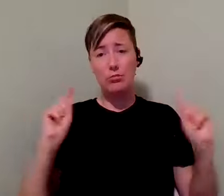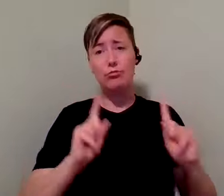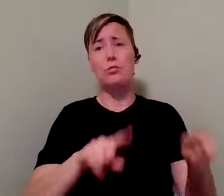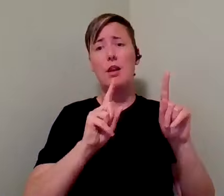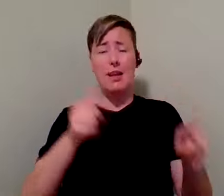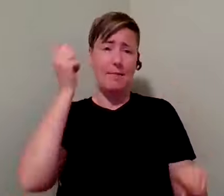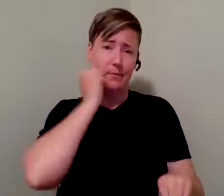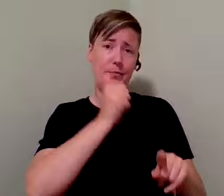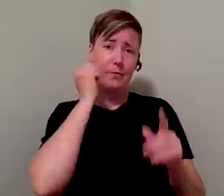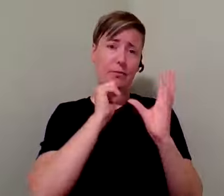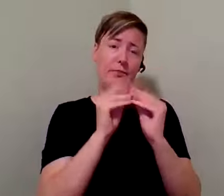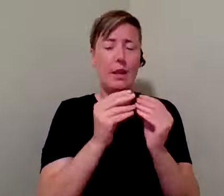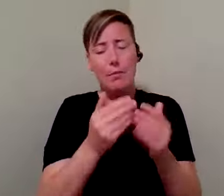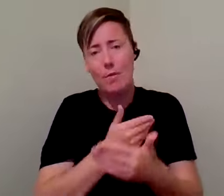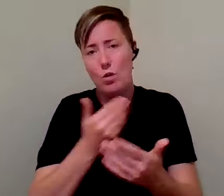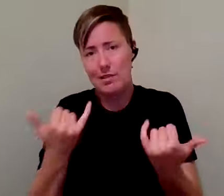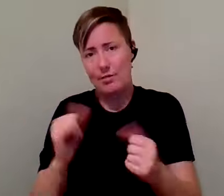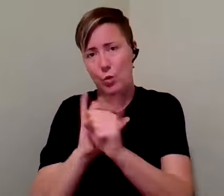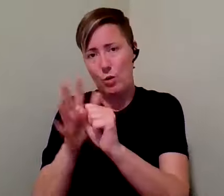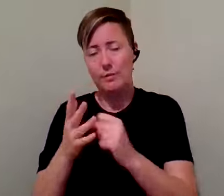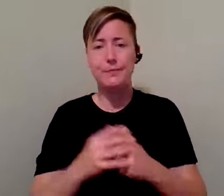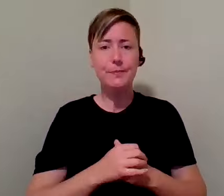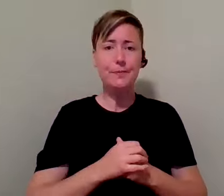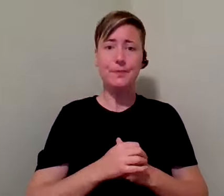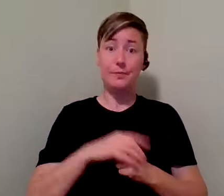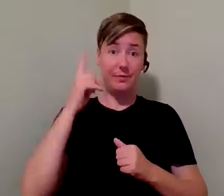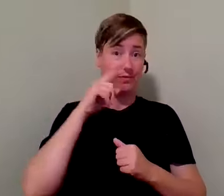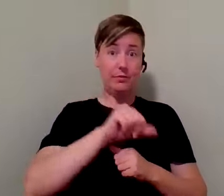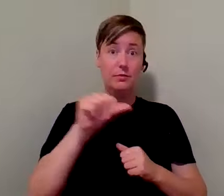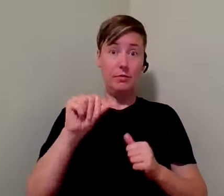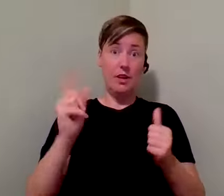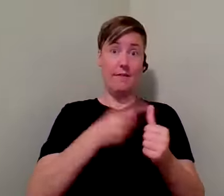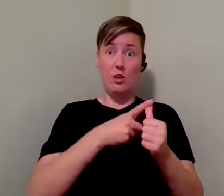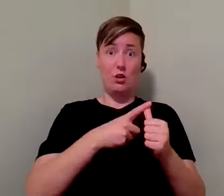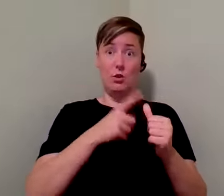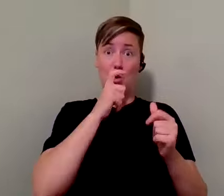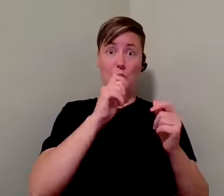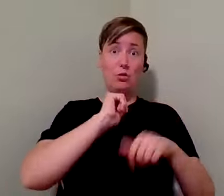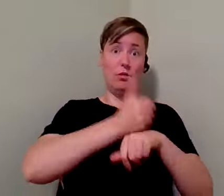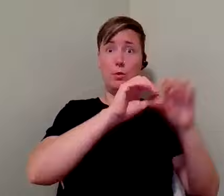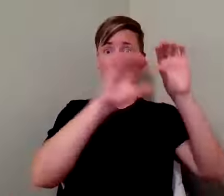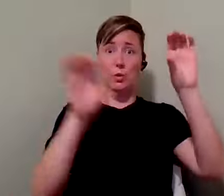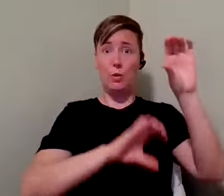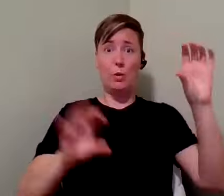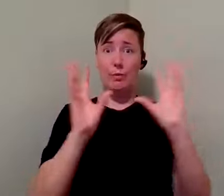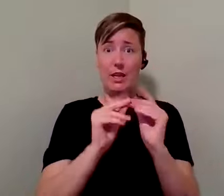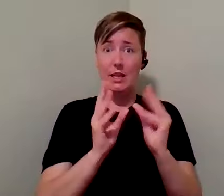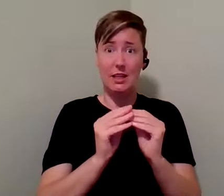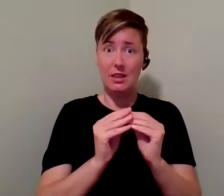this lockdown occurred. Even I think AA were the first people to start this whole Zoom meeting revolution before even if